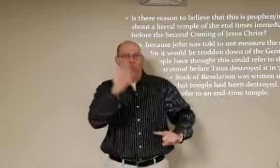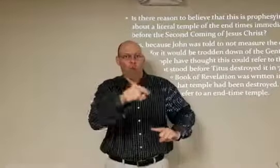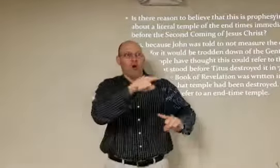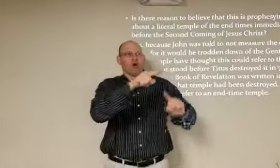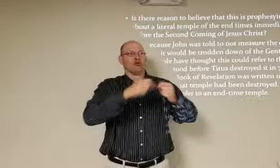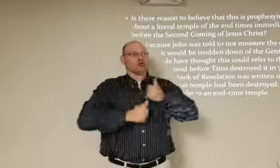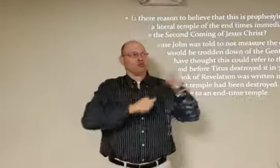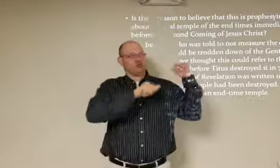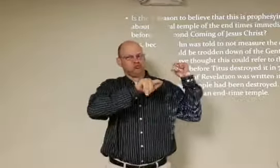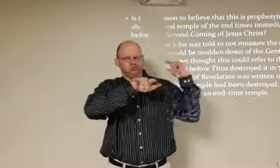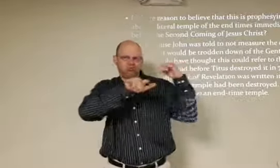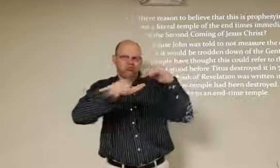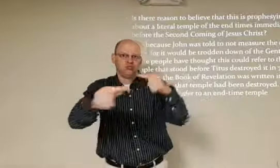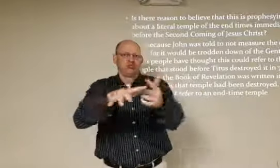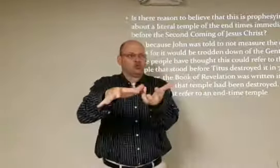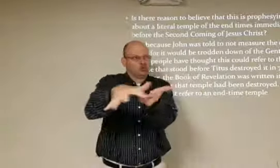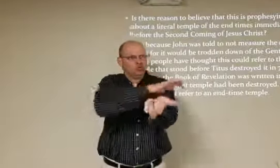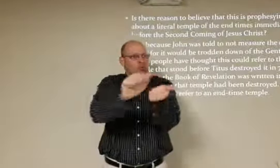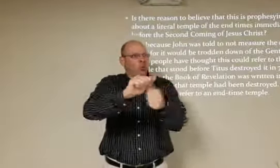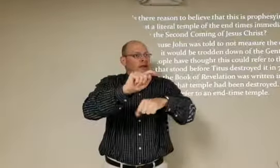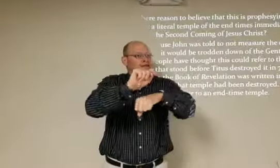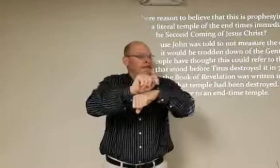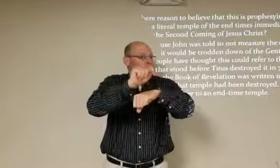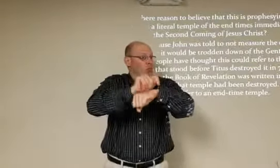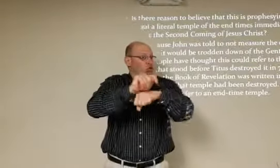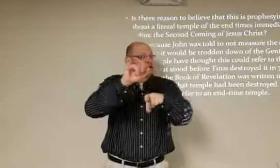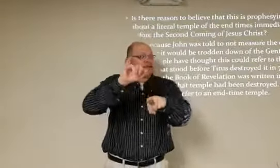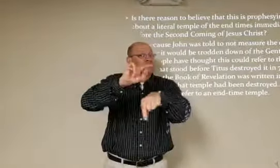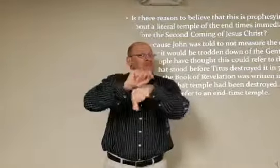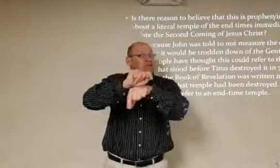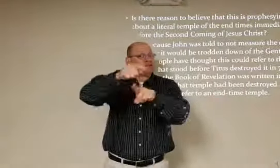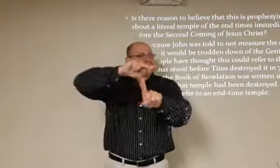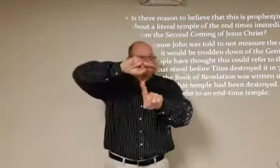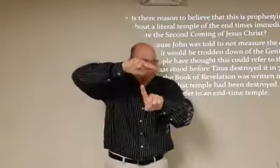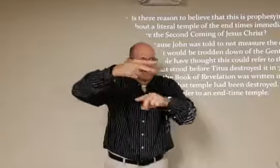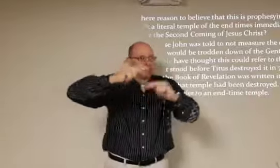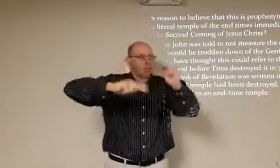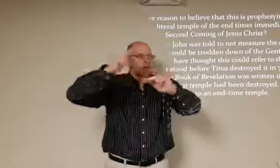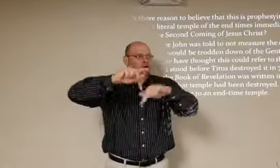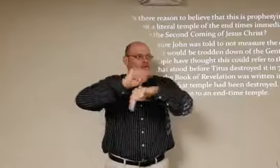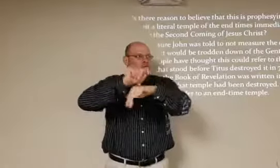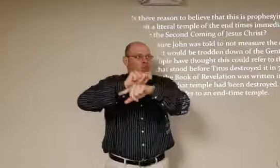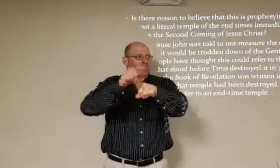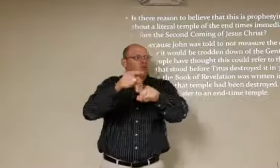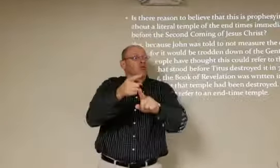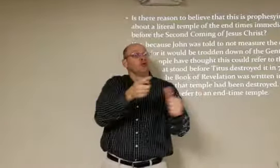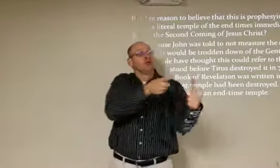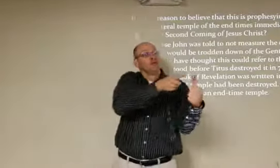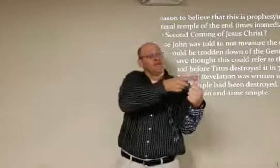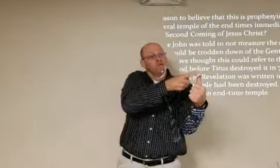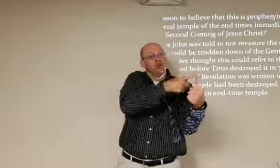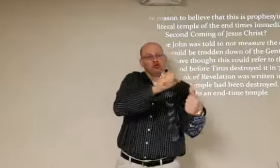over. And Titus is the one who's ordered the Jews, or ordered the soldiers to destroy the temple.